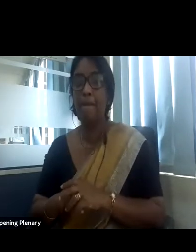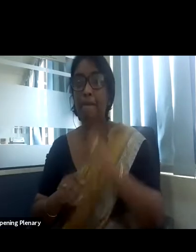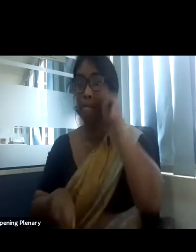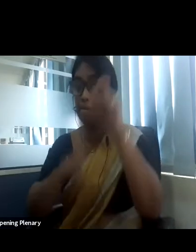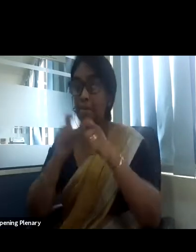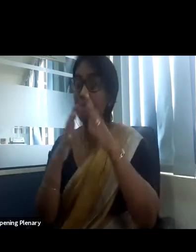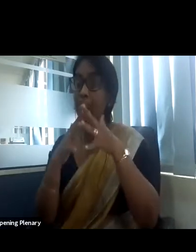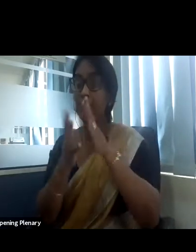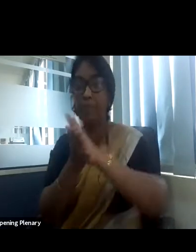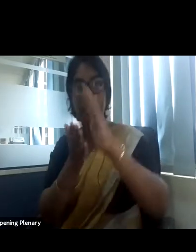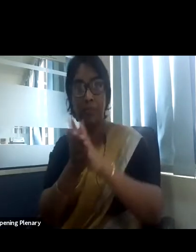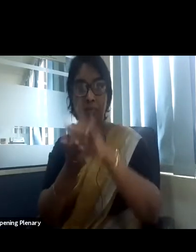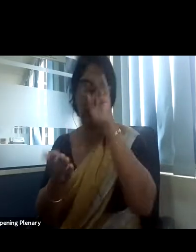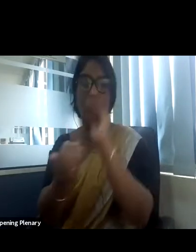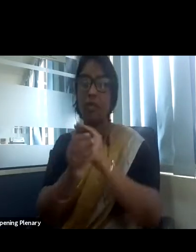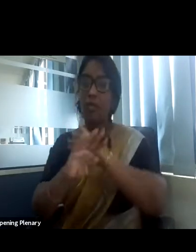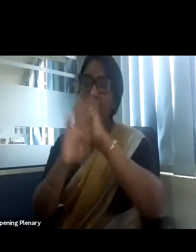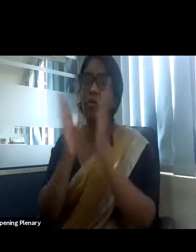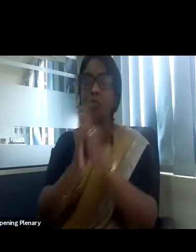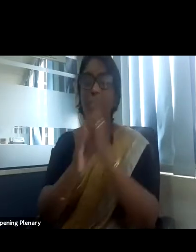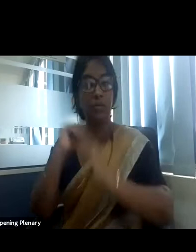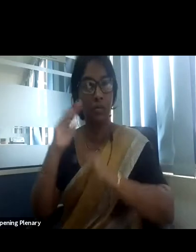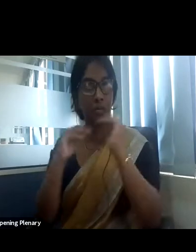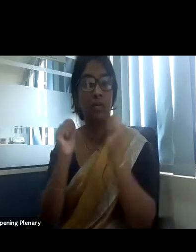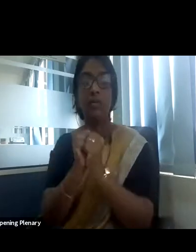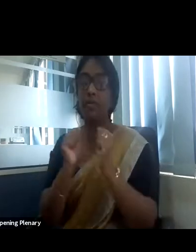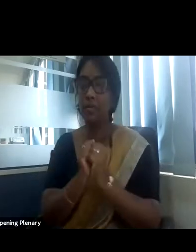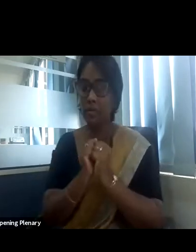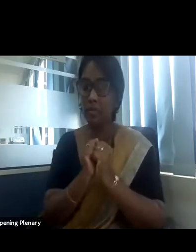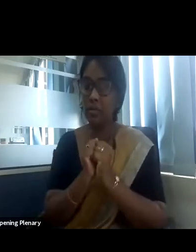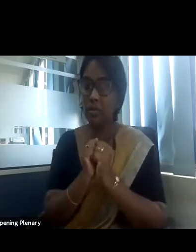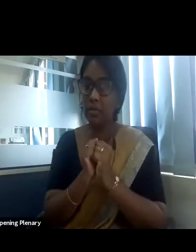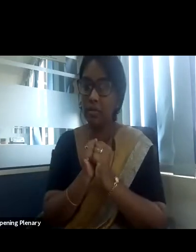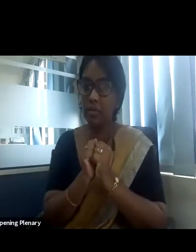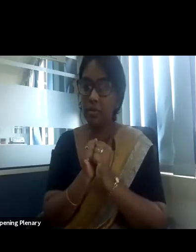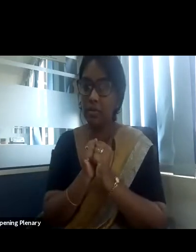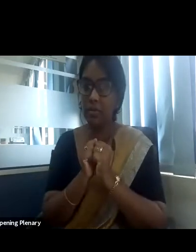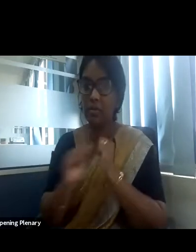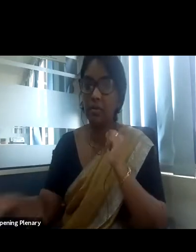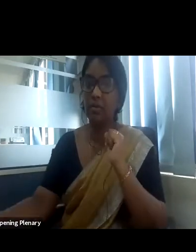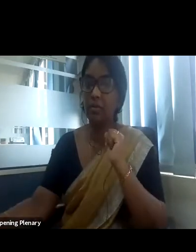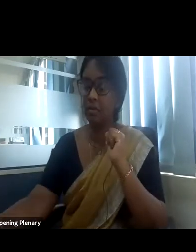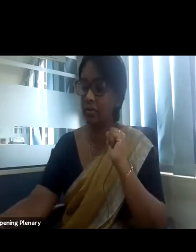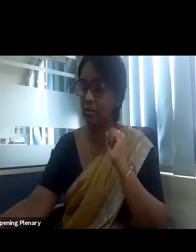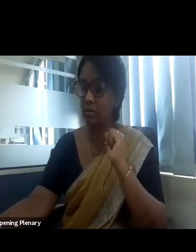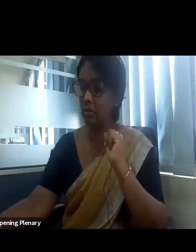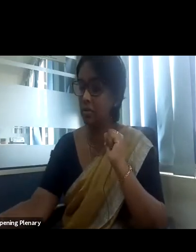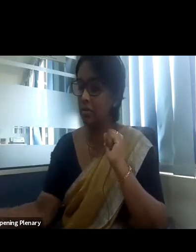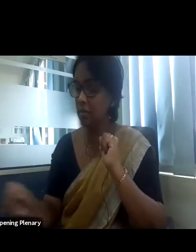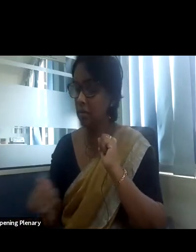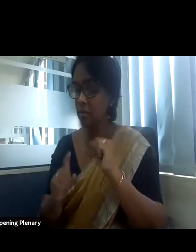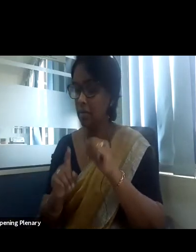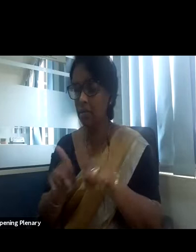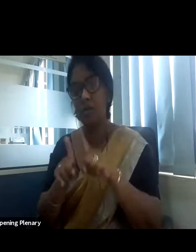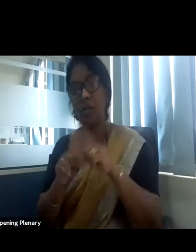assets. Private sector can and should ensure that market systems work for SDGs. Private